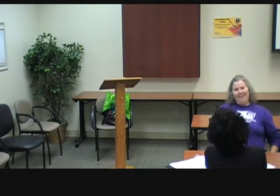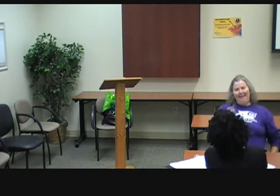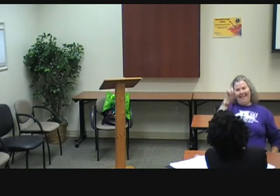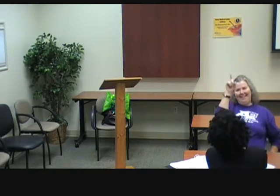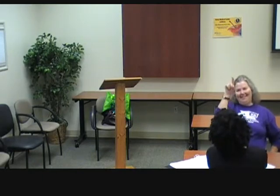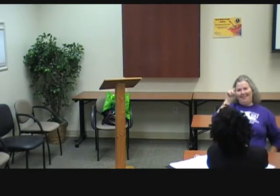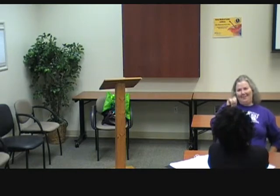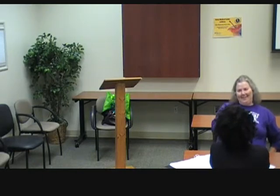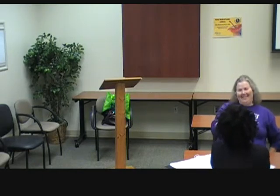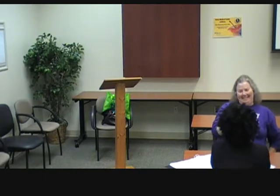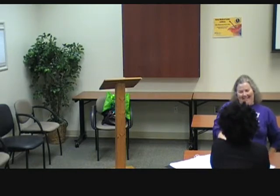Okay, that's a question.